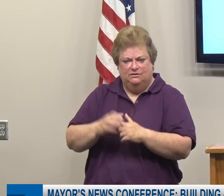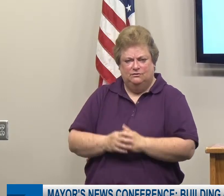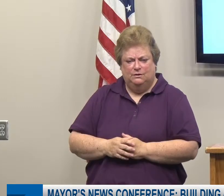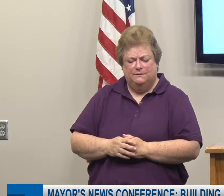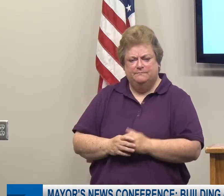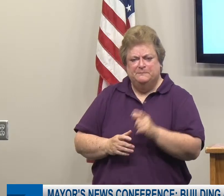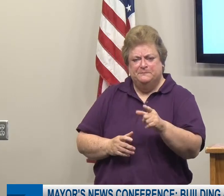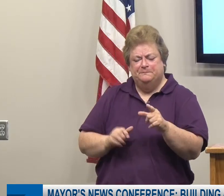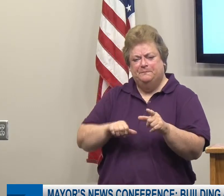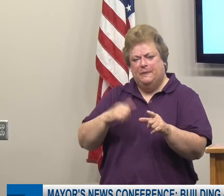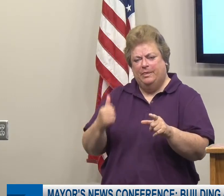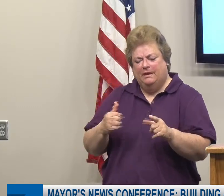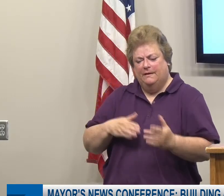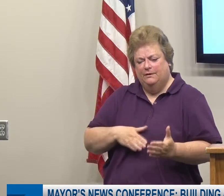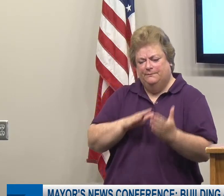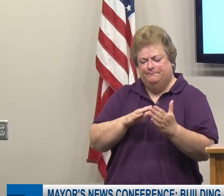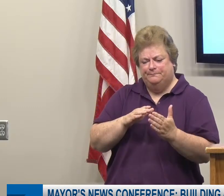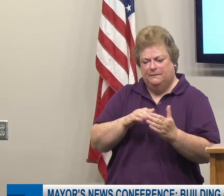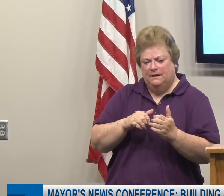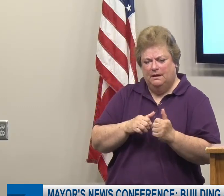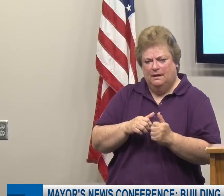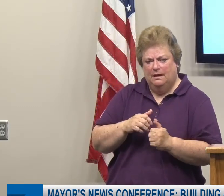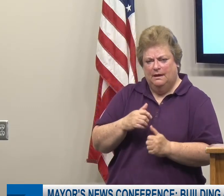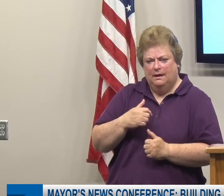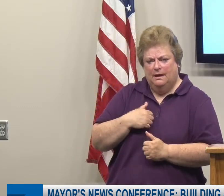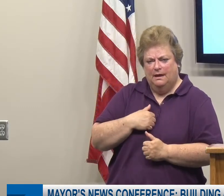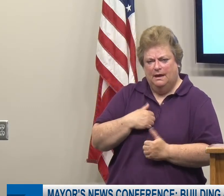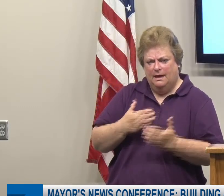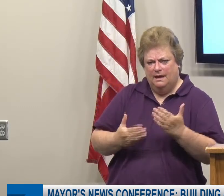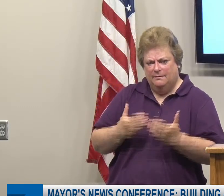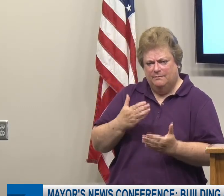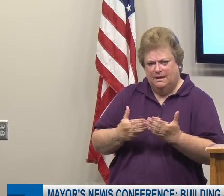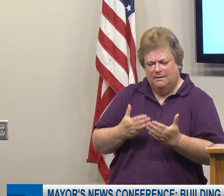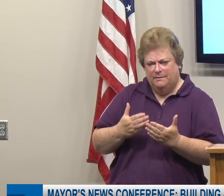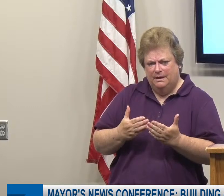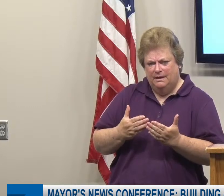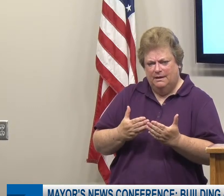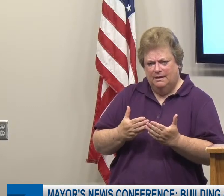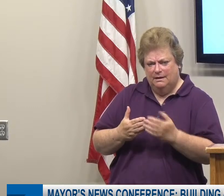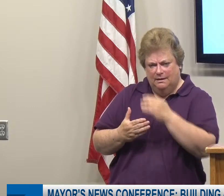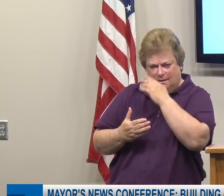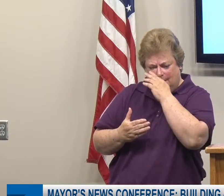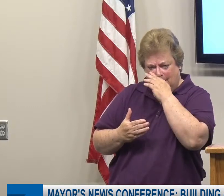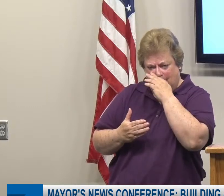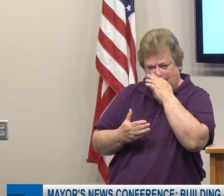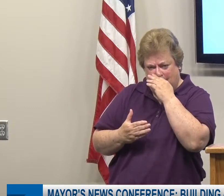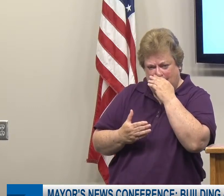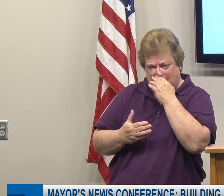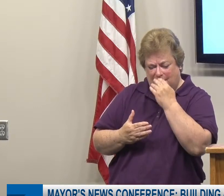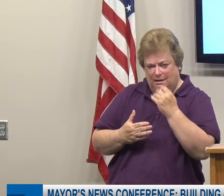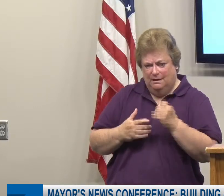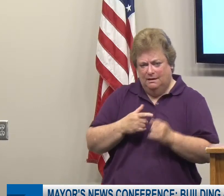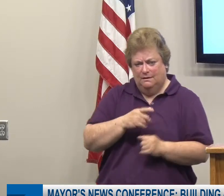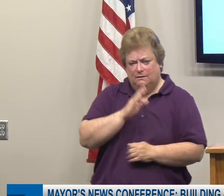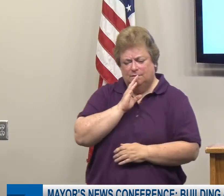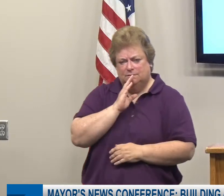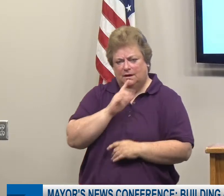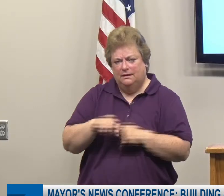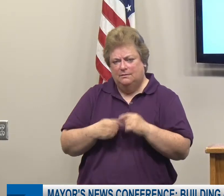Just a follow-up, sorry, and I don't mean to monopolize the time, but I think I might have, I don't know if I was, if I got through, but were you talking about